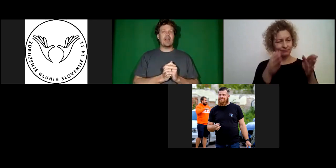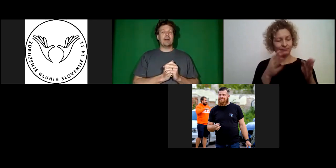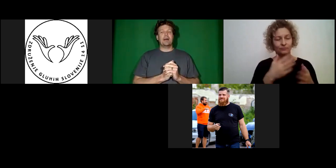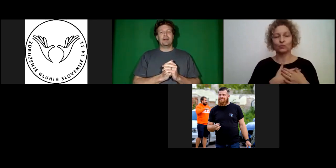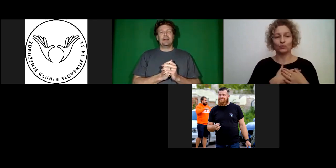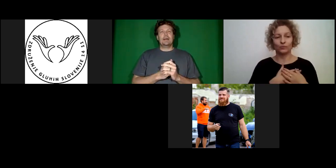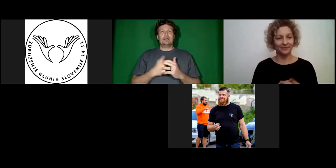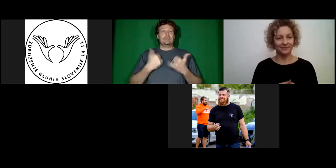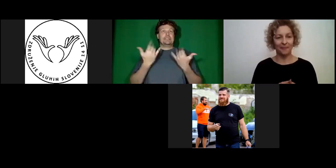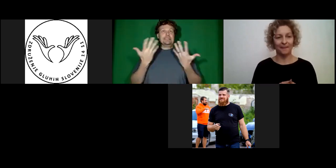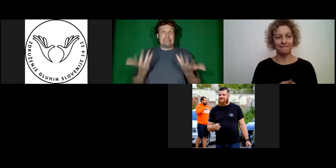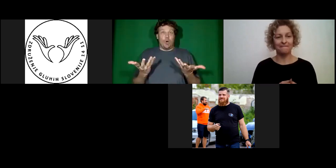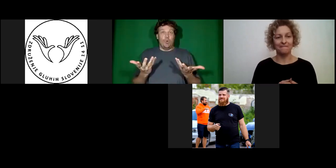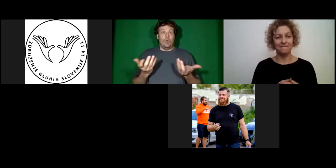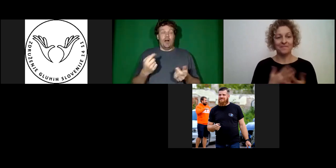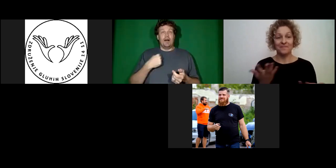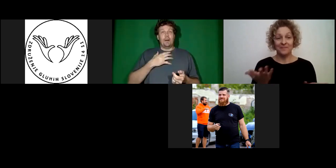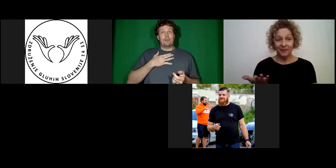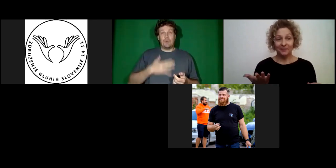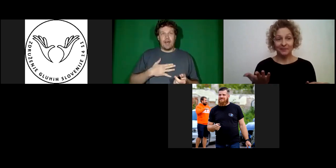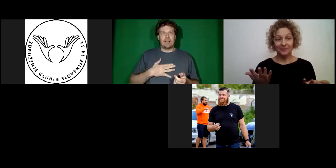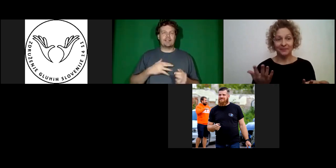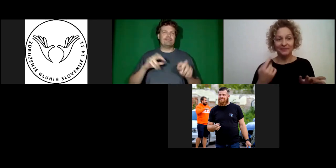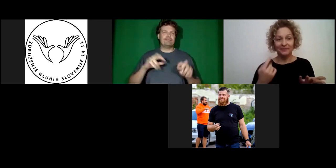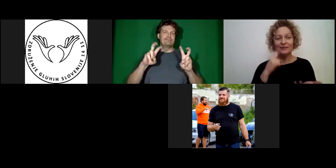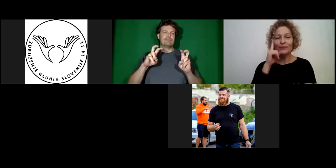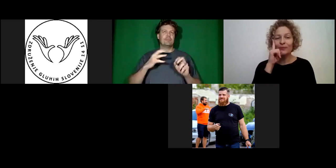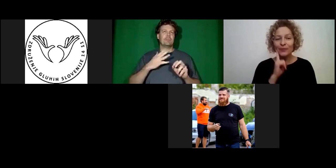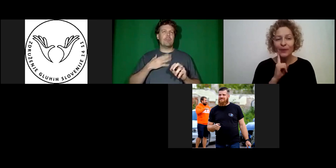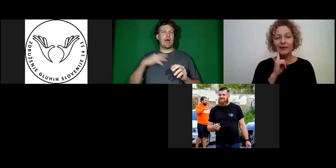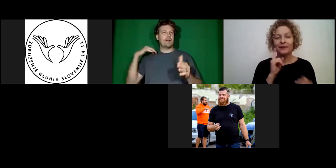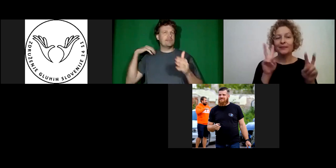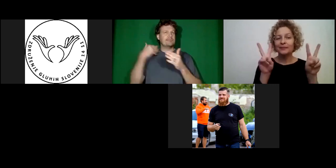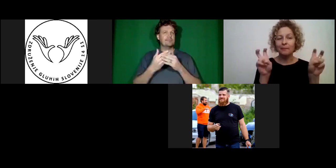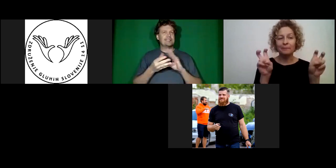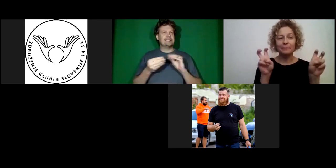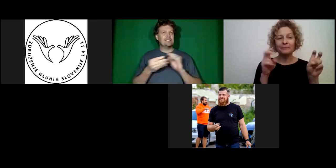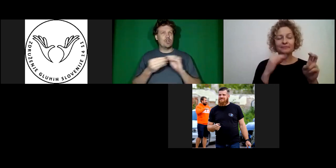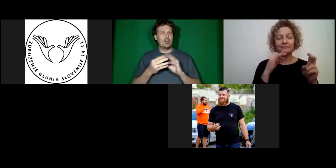lot thanks to being a member of the basketball team.